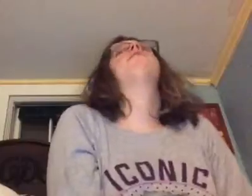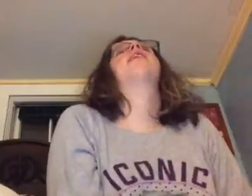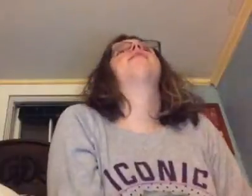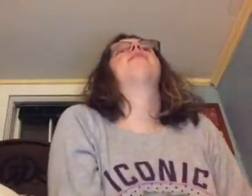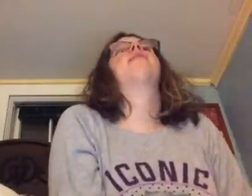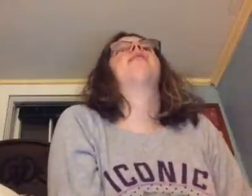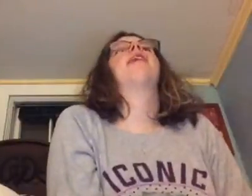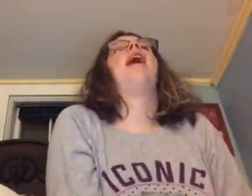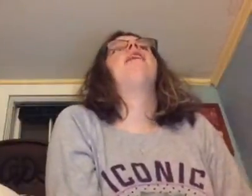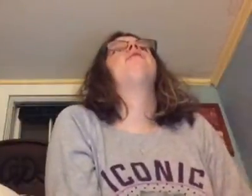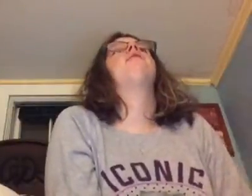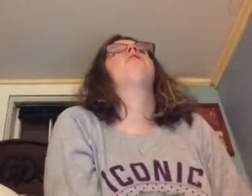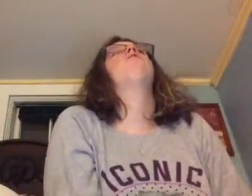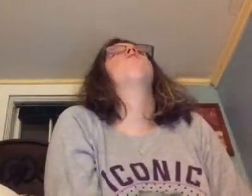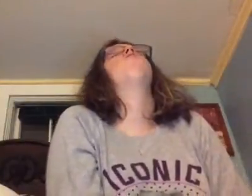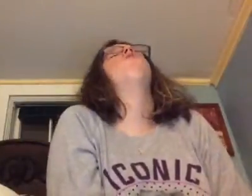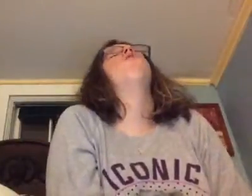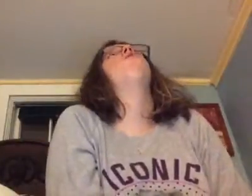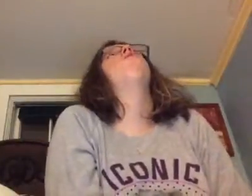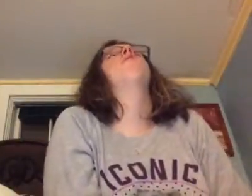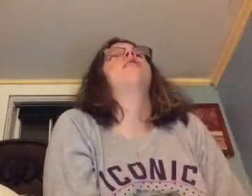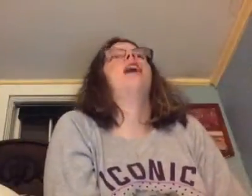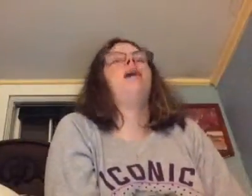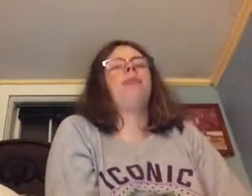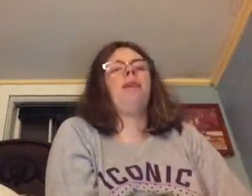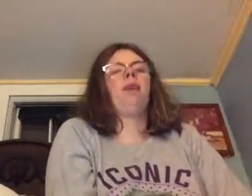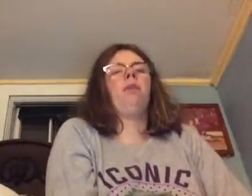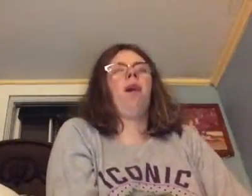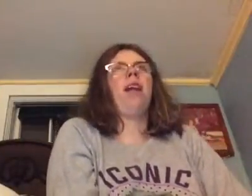pretend to be somebody. I've done that so many times and I regret it.